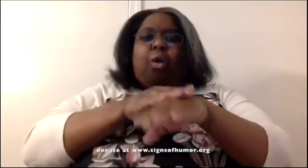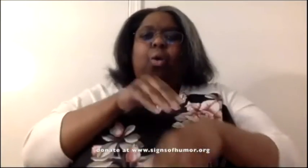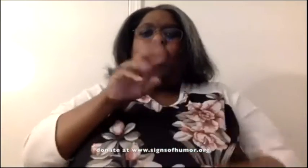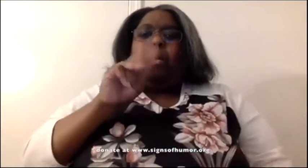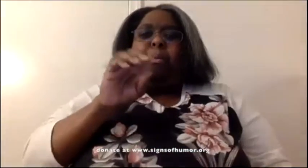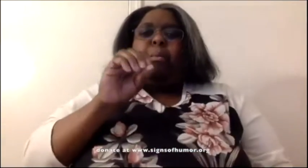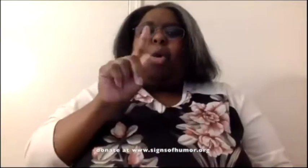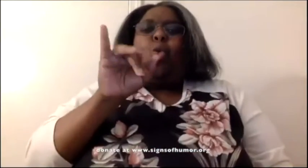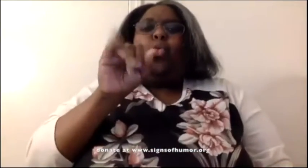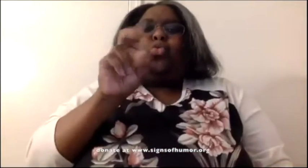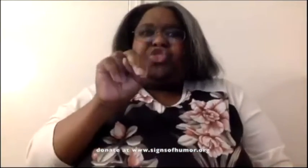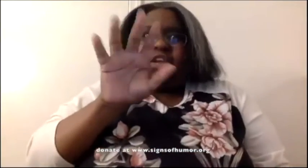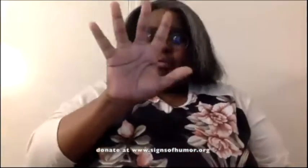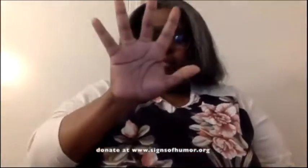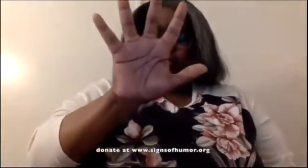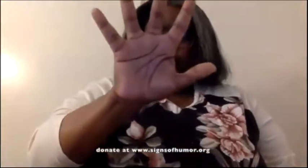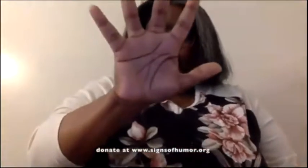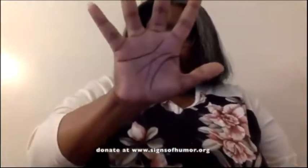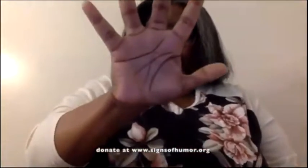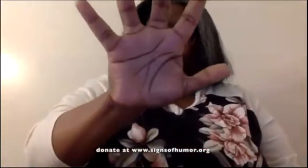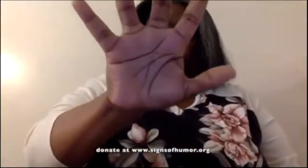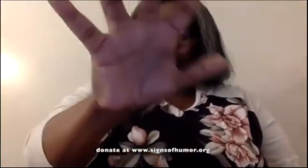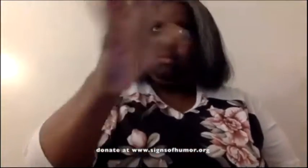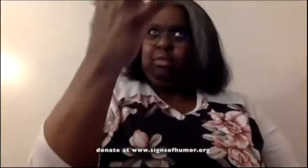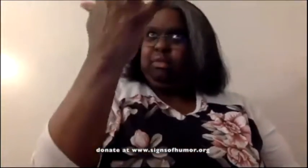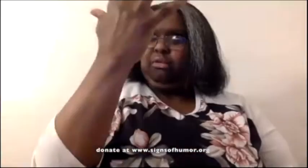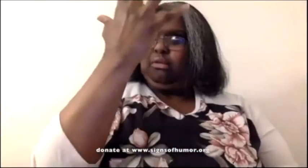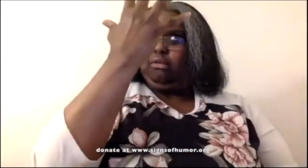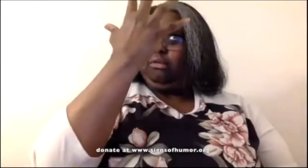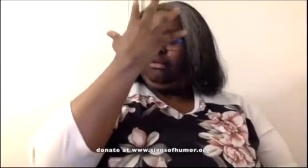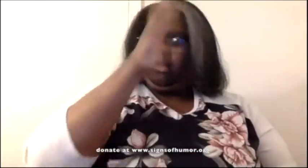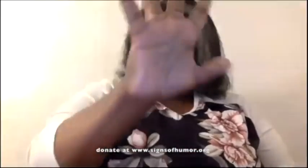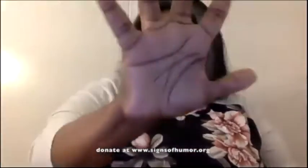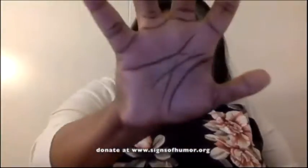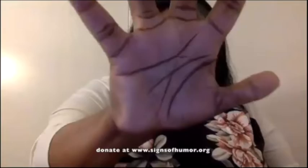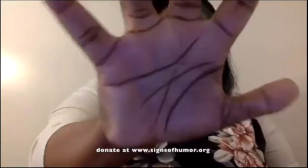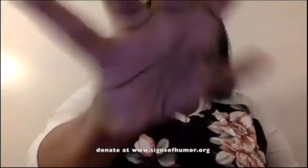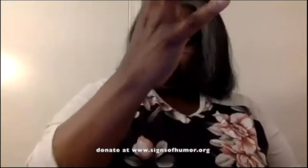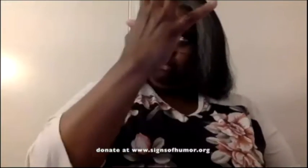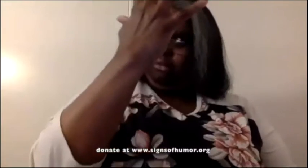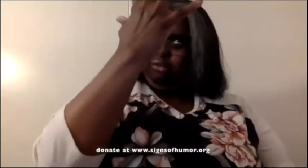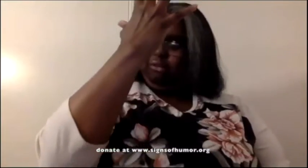I kid you not, guys. It was in slow motion.